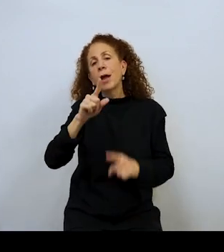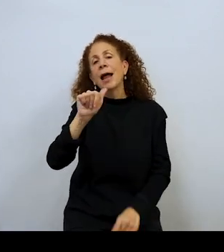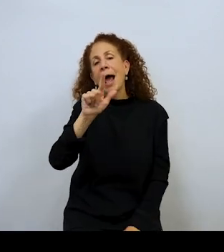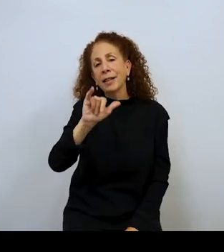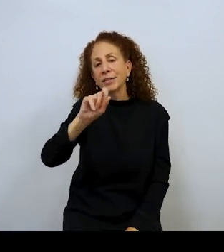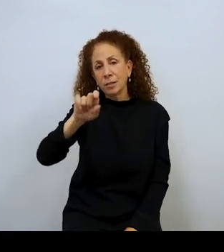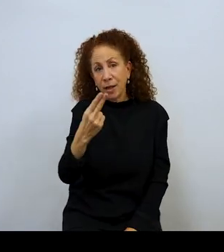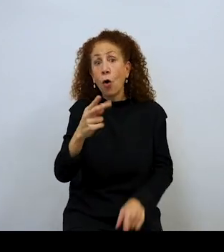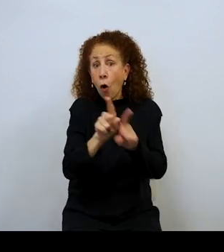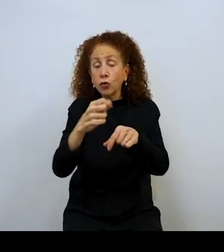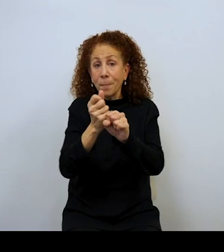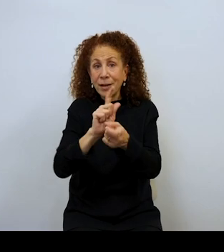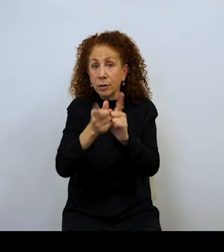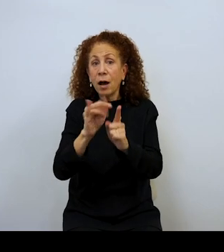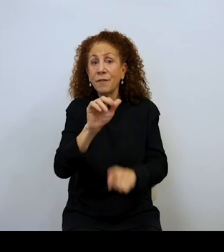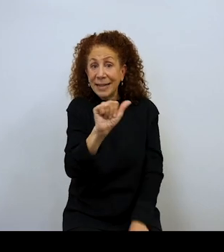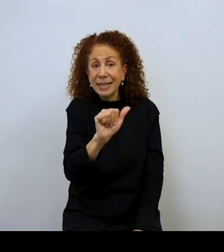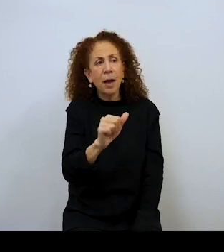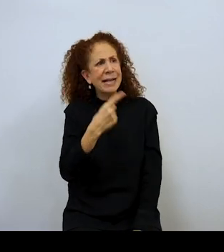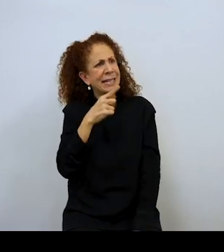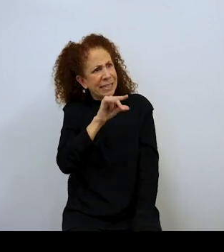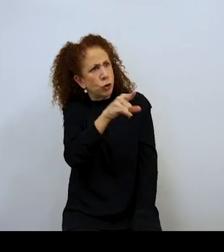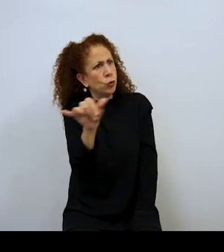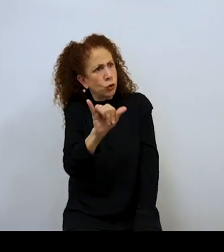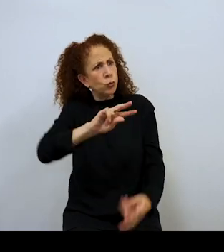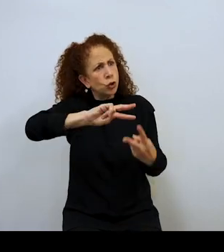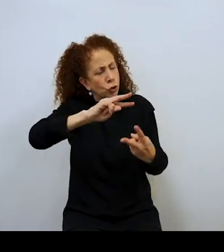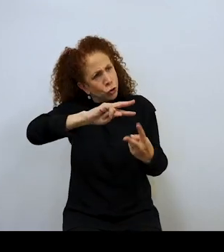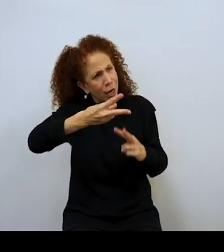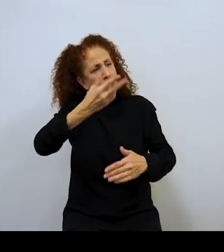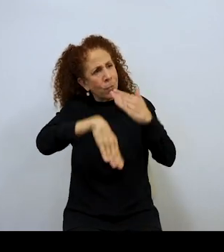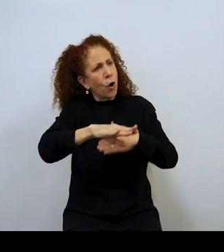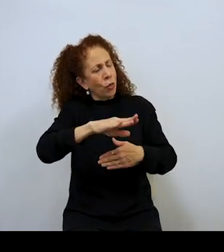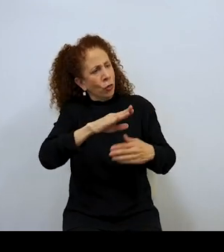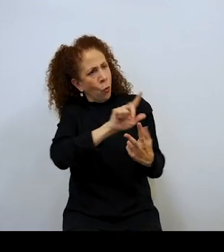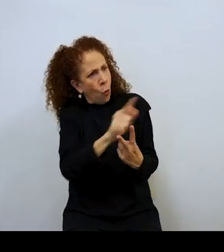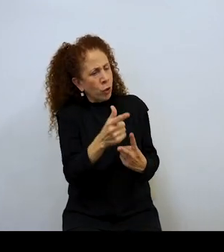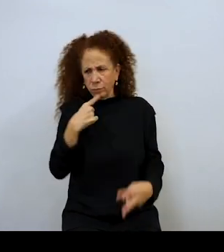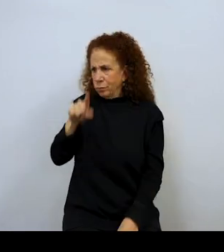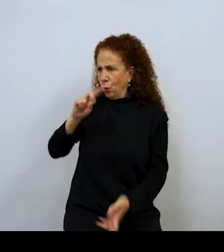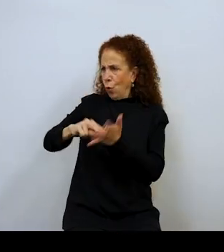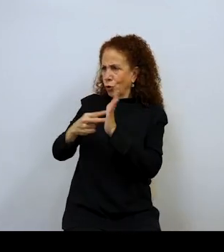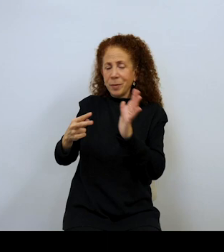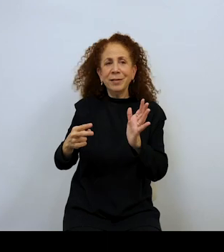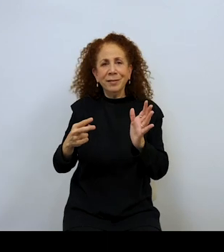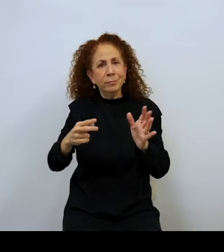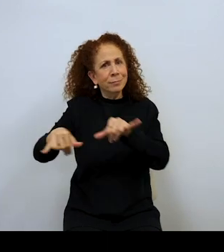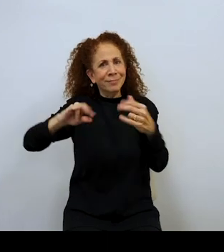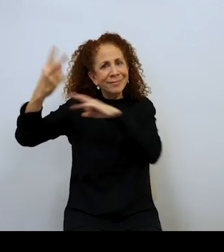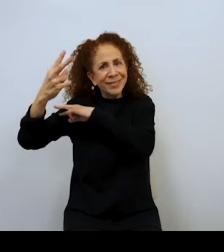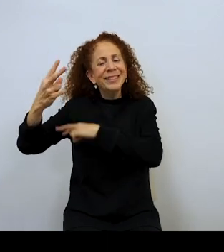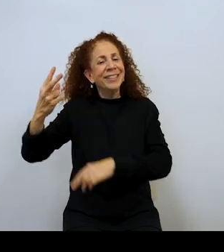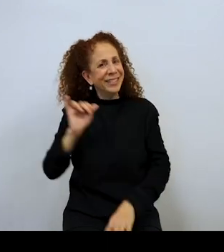Antigone, and I said, Ali, you ought to change the birth order. And she said, what do you mean? Are you saying as many? She's so clearly so. Yes. So a lot of